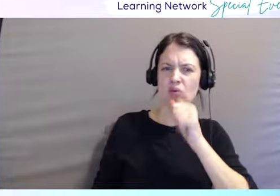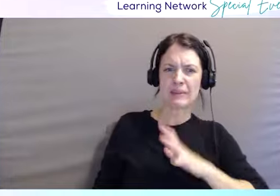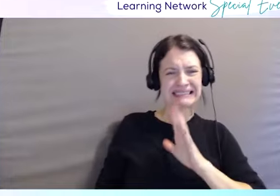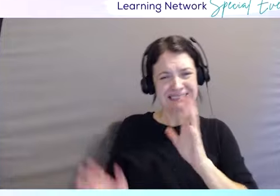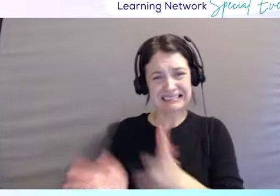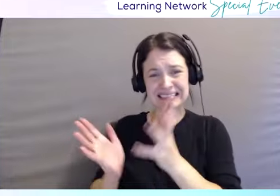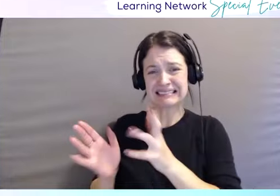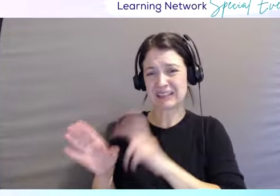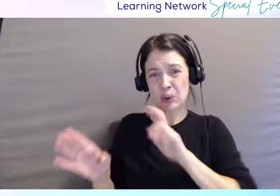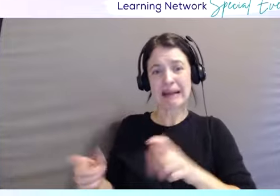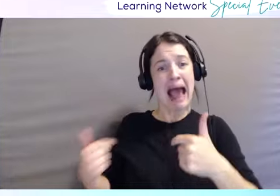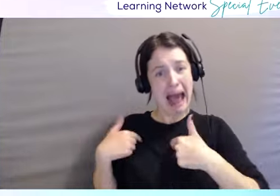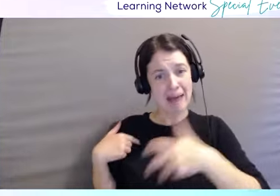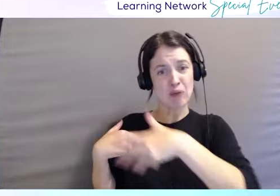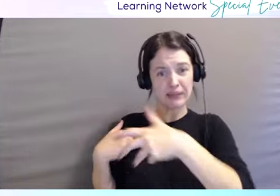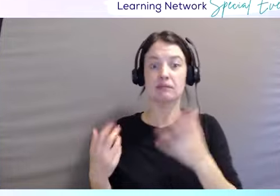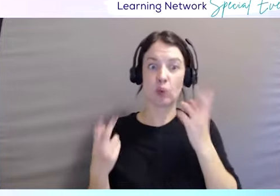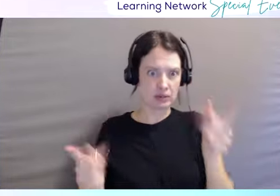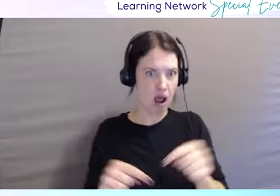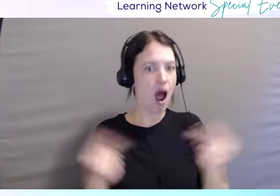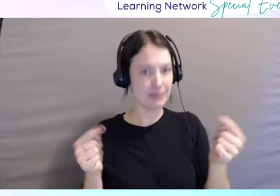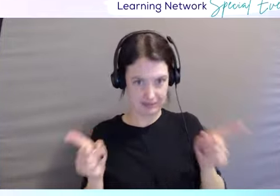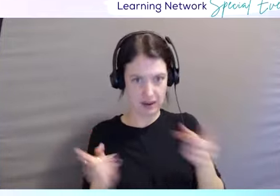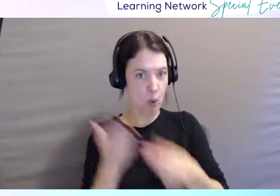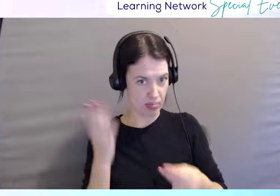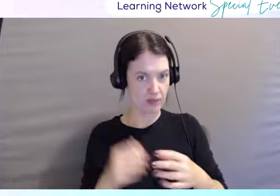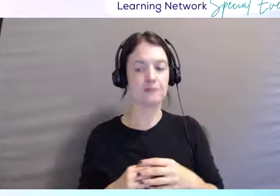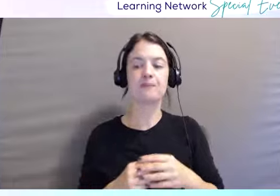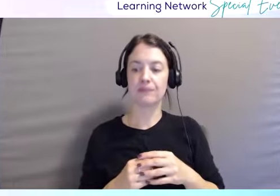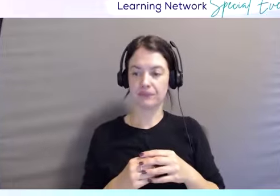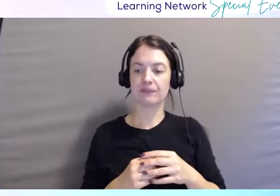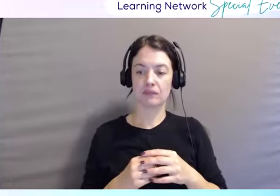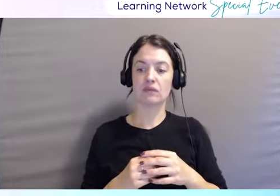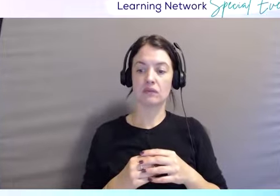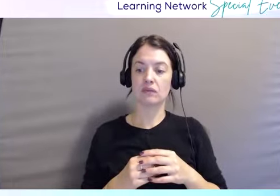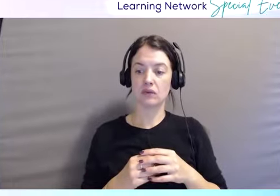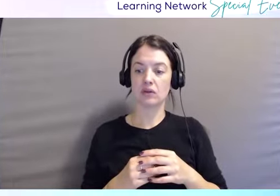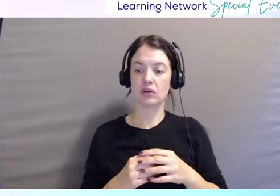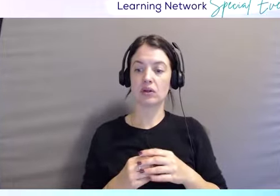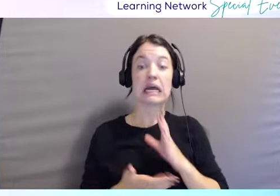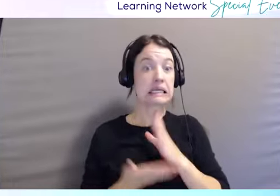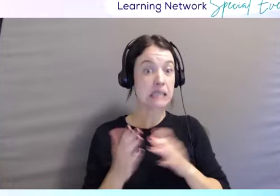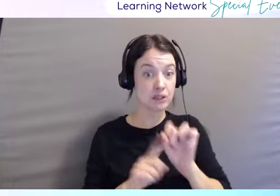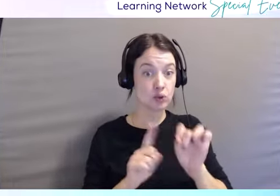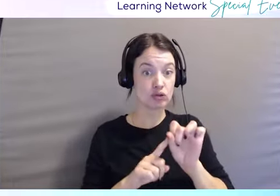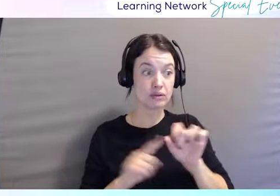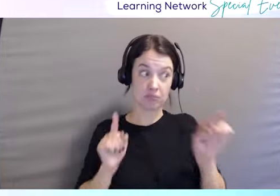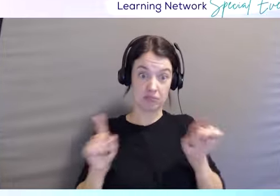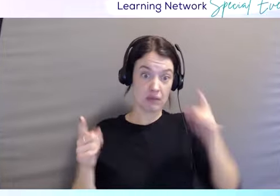pregnant. We found, in some cases, a mutual agreement to not talk about it. We found,